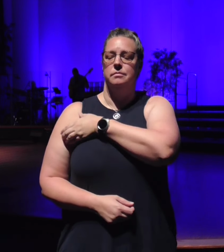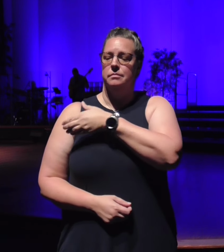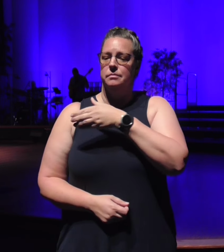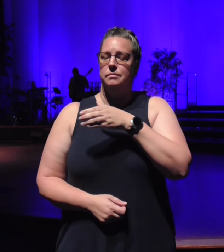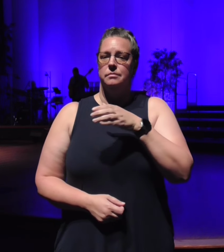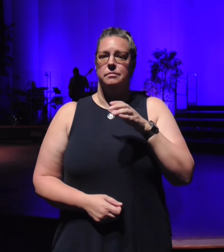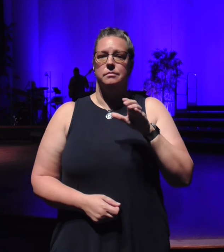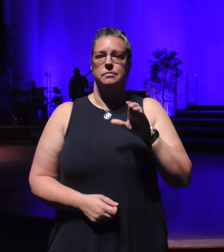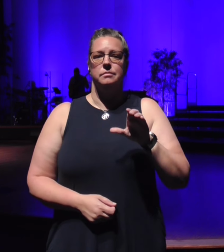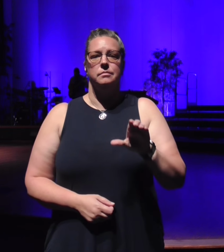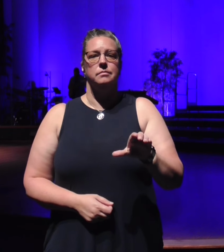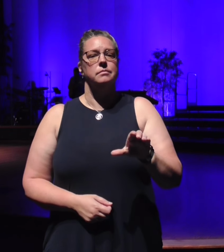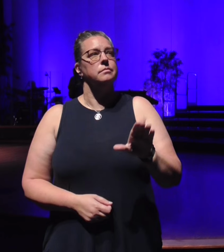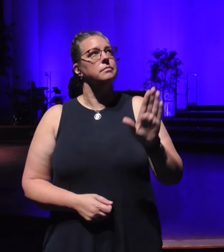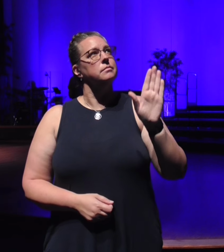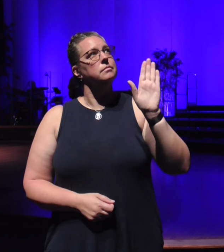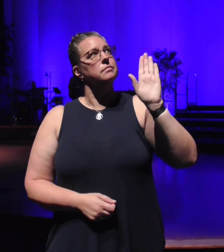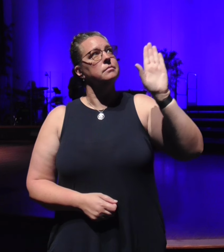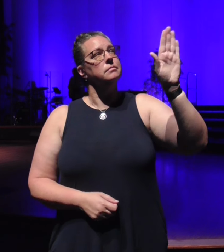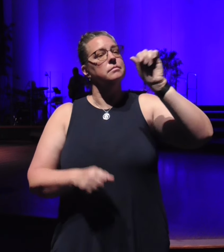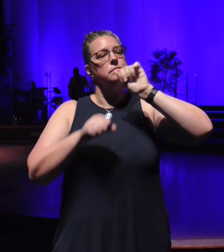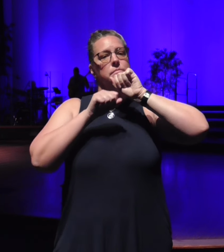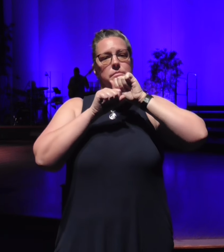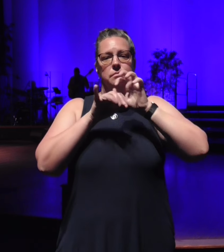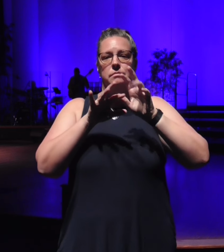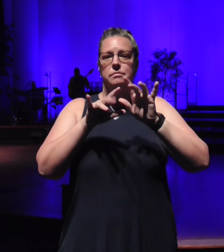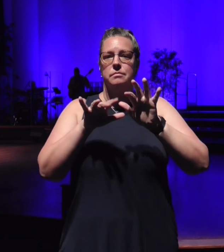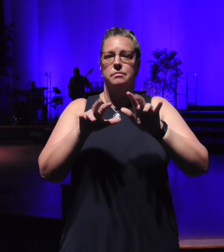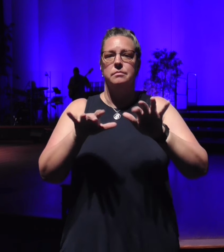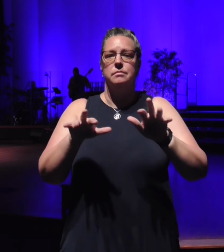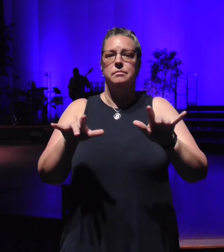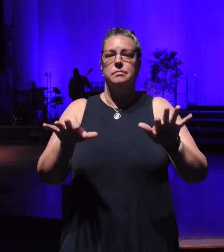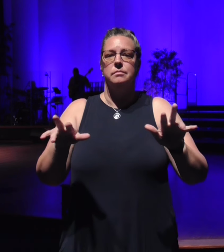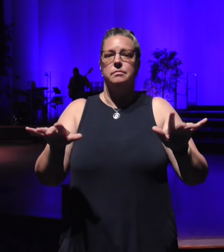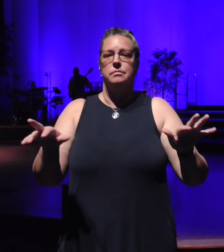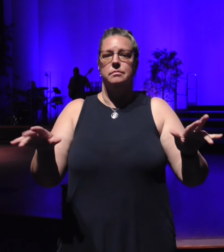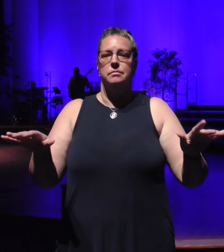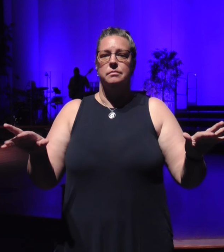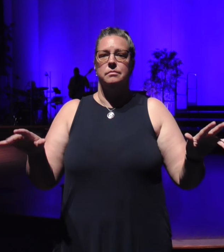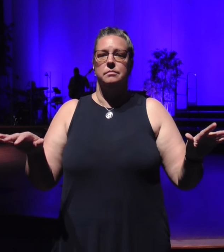the mighty power and the